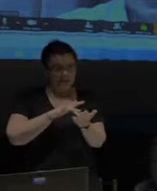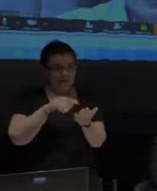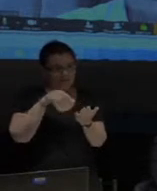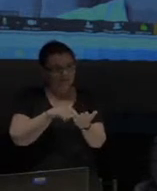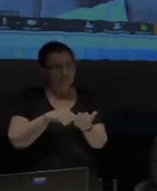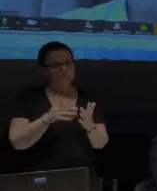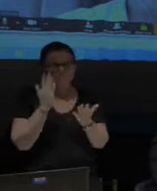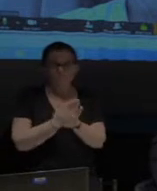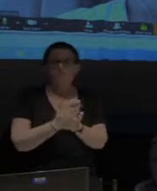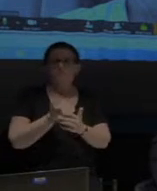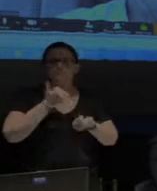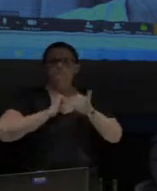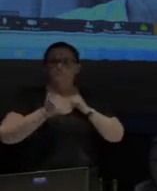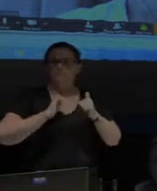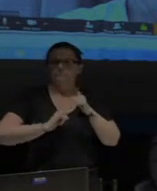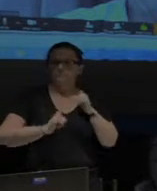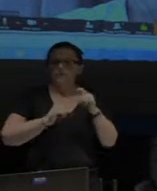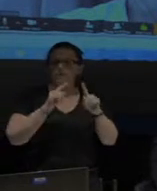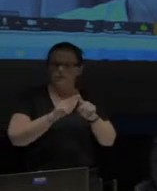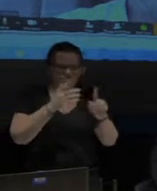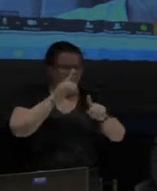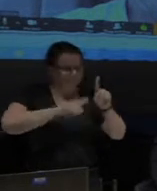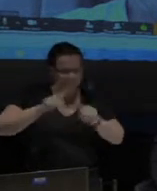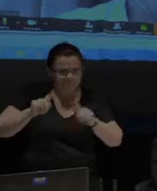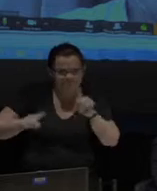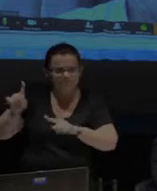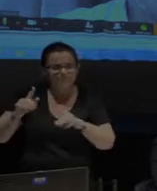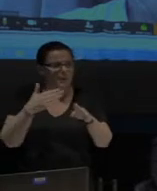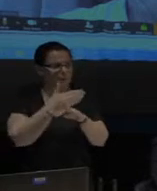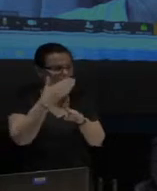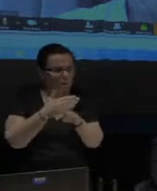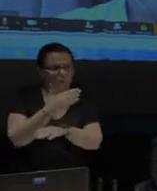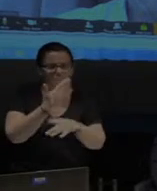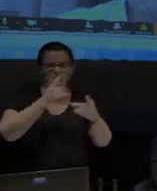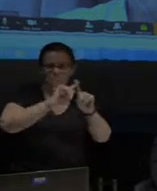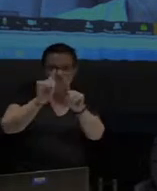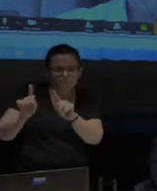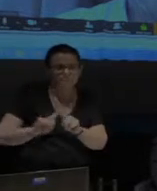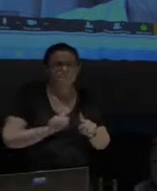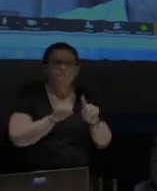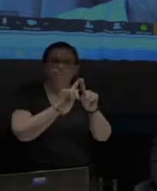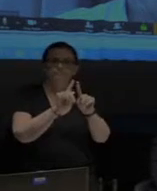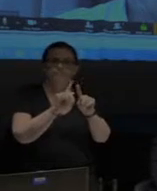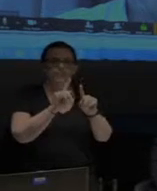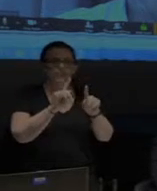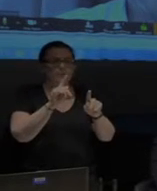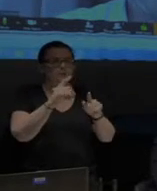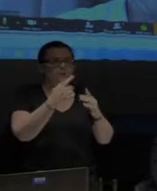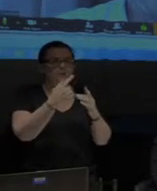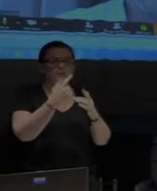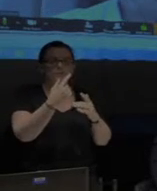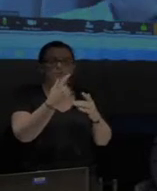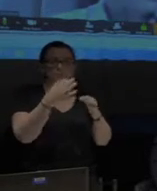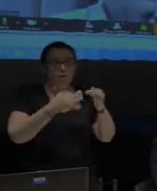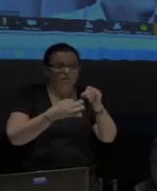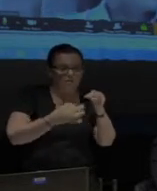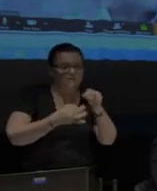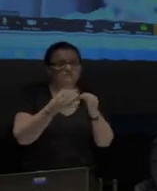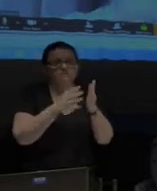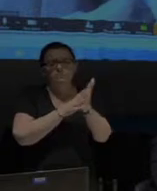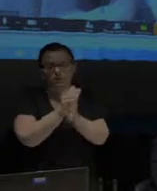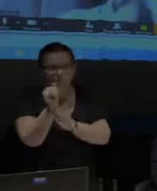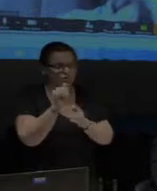on a sort of diverse approach to employment and political life generally and